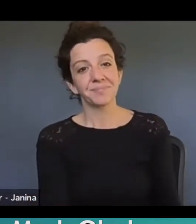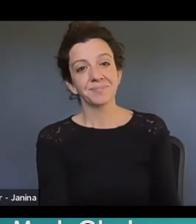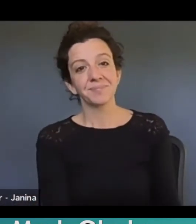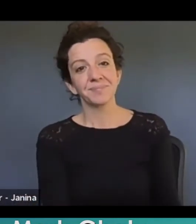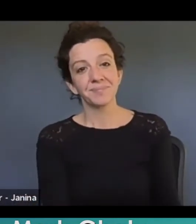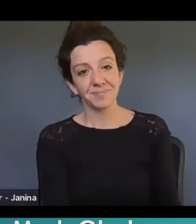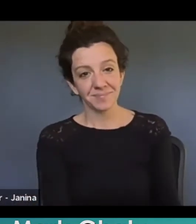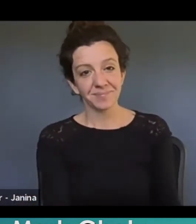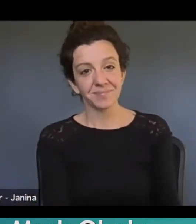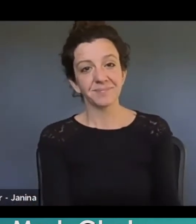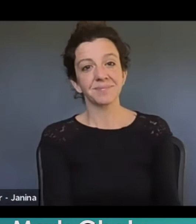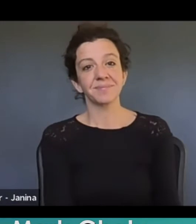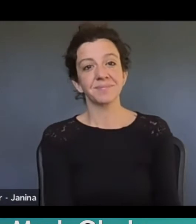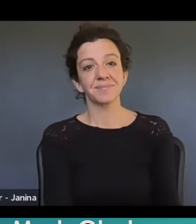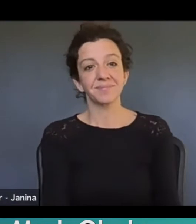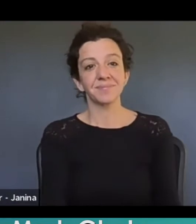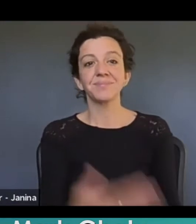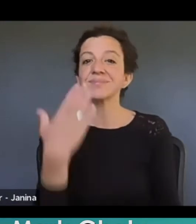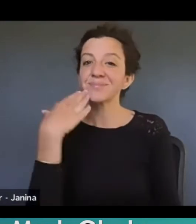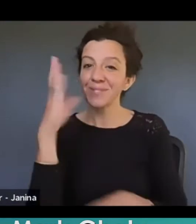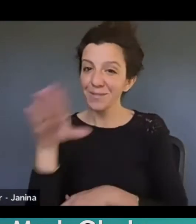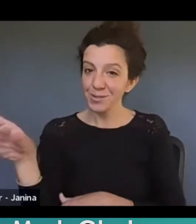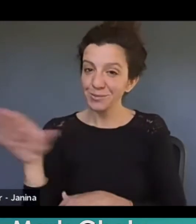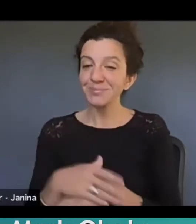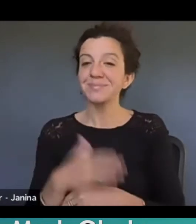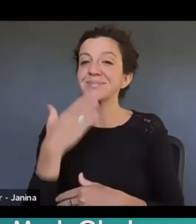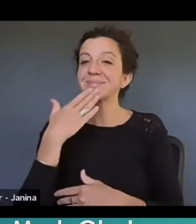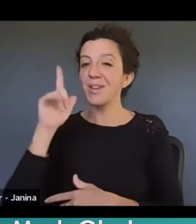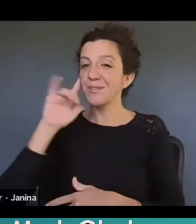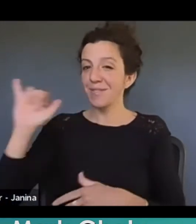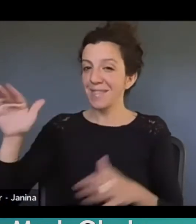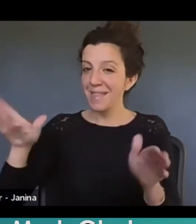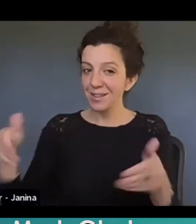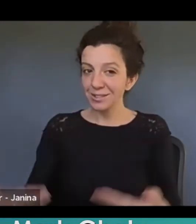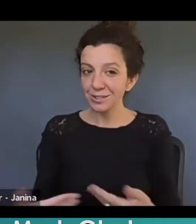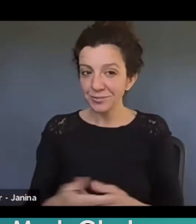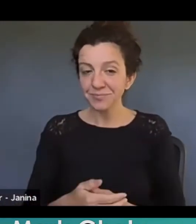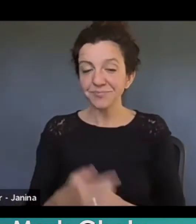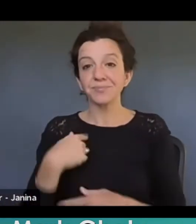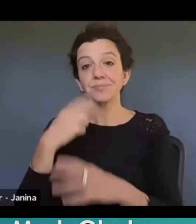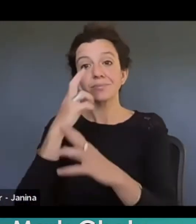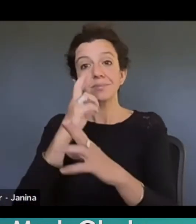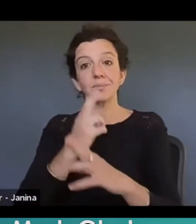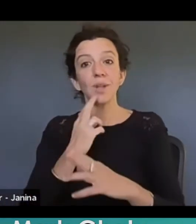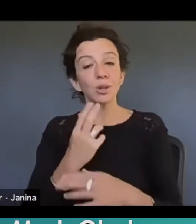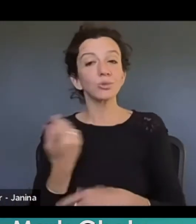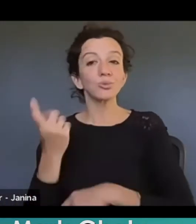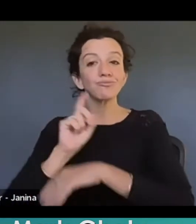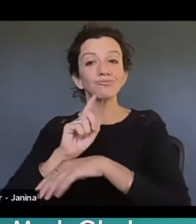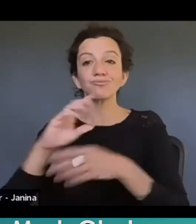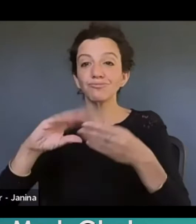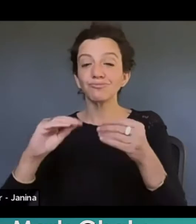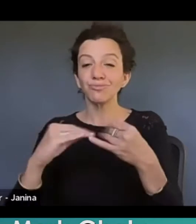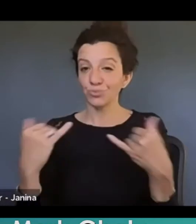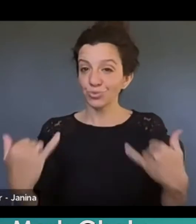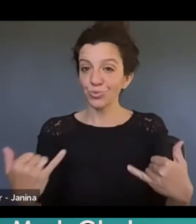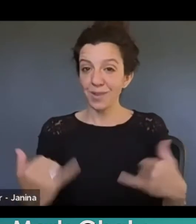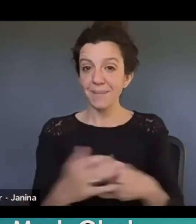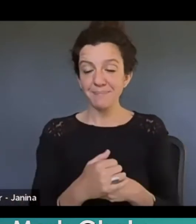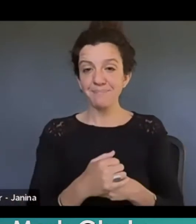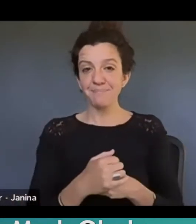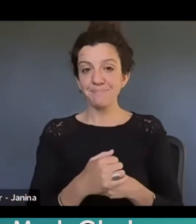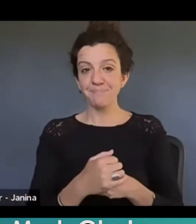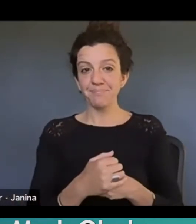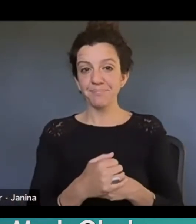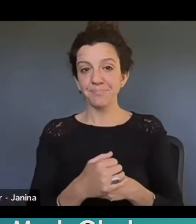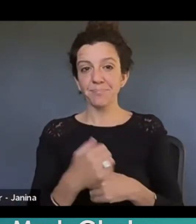Good afternoon. Thank you very much, Dr. Ghaly, for that wonderful introduction. It's an honor and a pleasure to be here with you all this afternoon. I wanted to